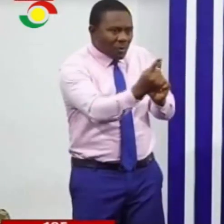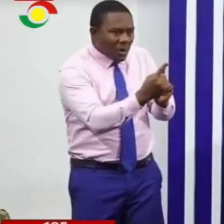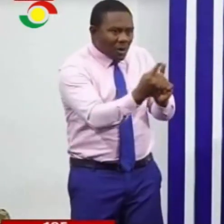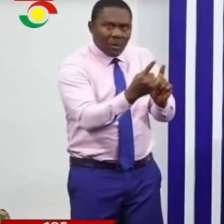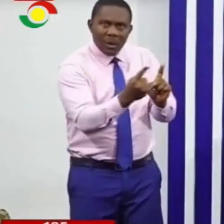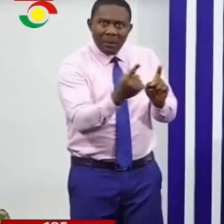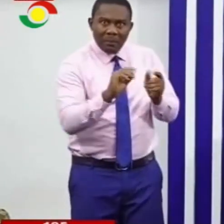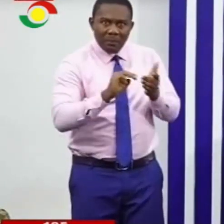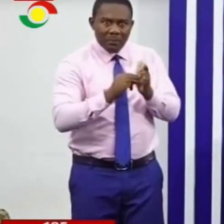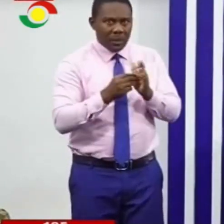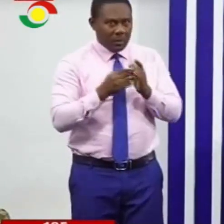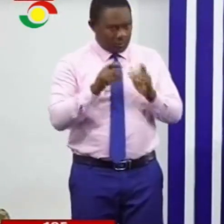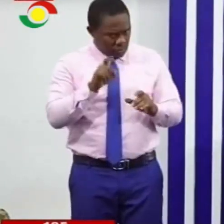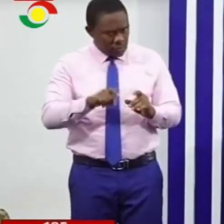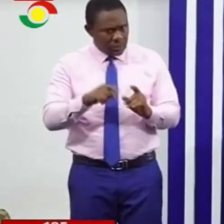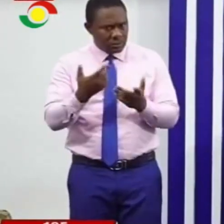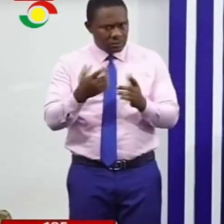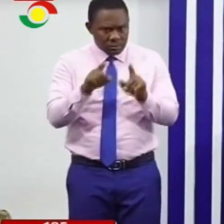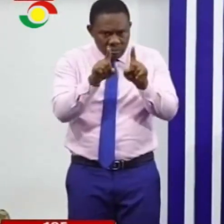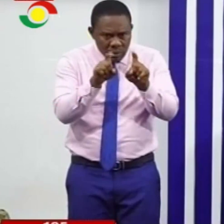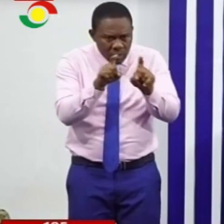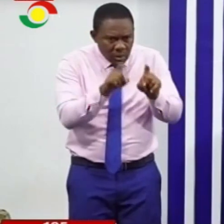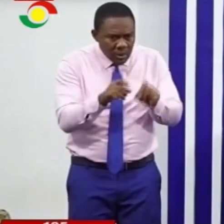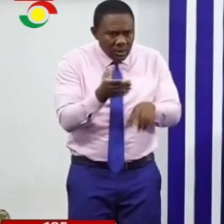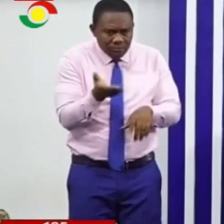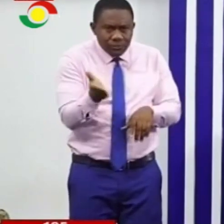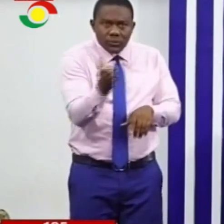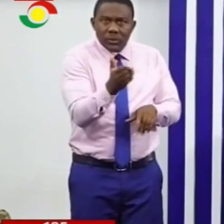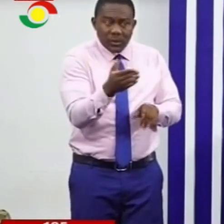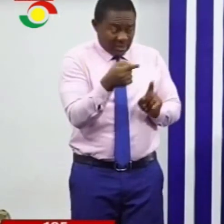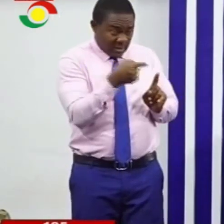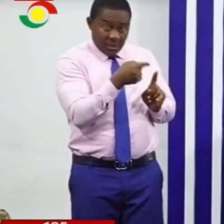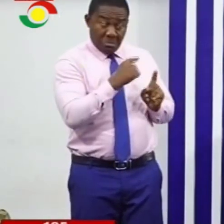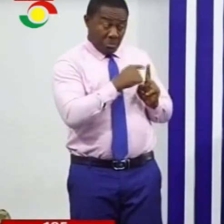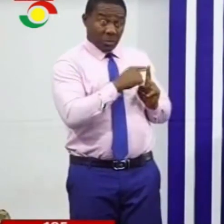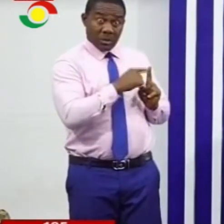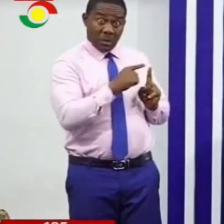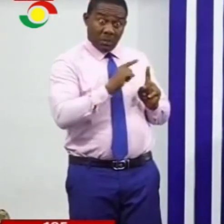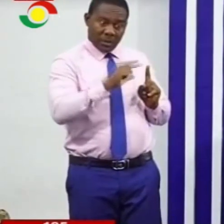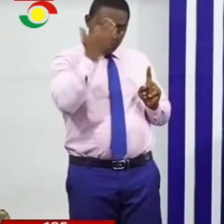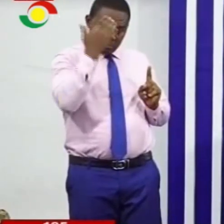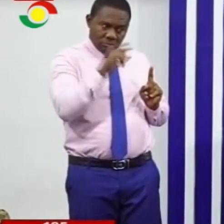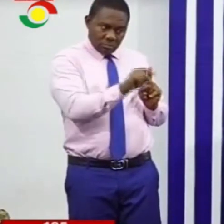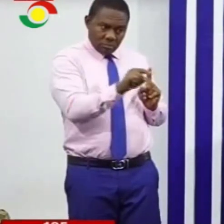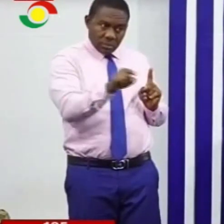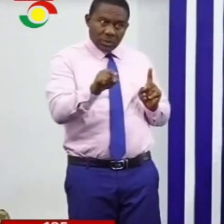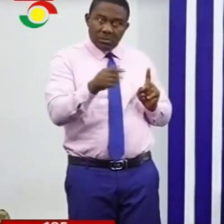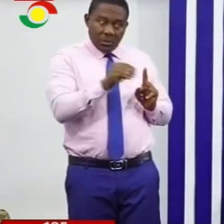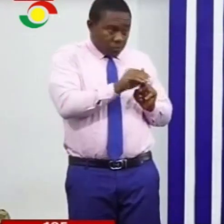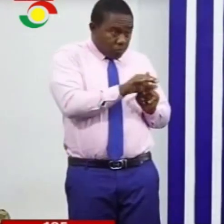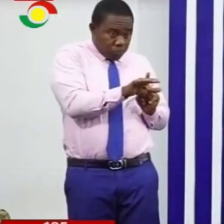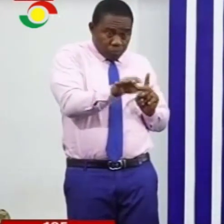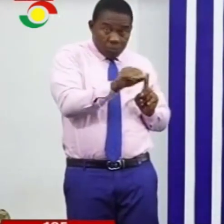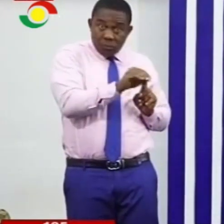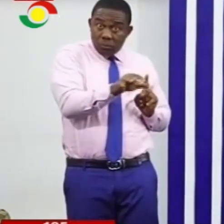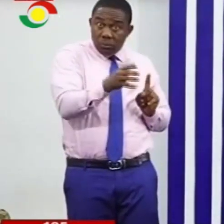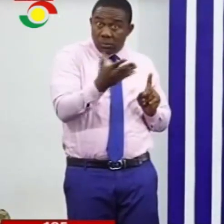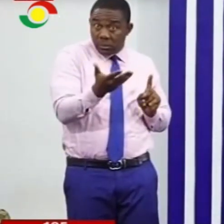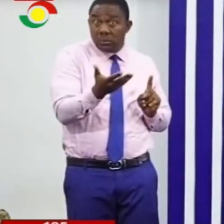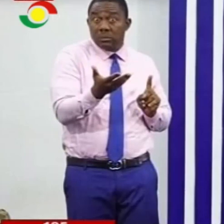test the very immediate contacts that he has come in with. If he's living in a compound